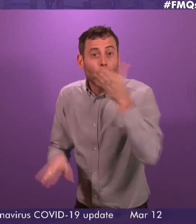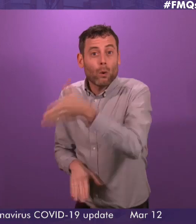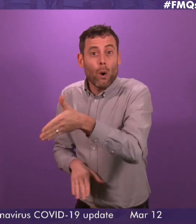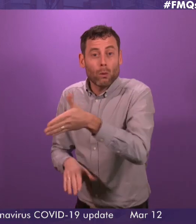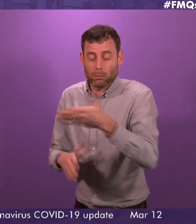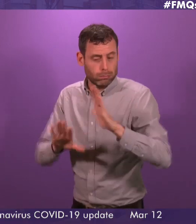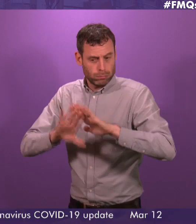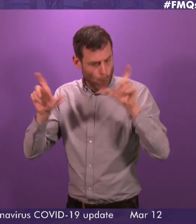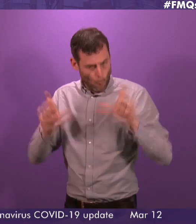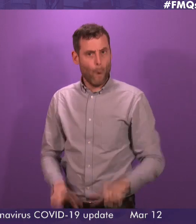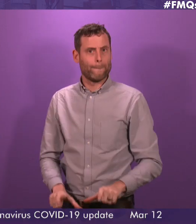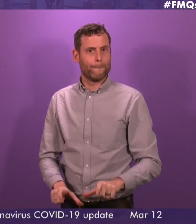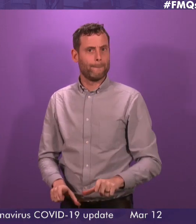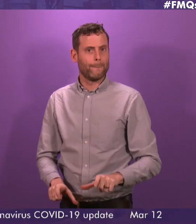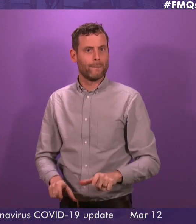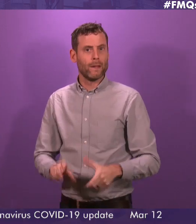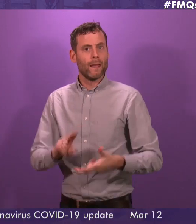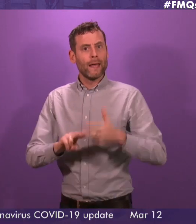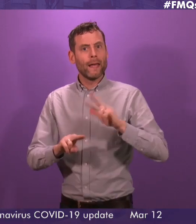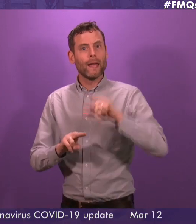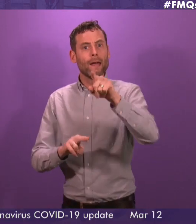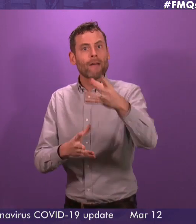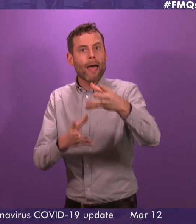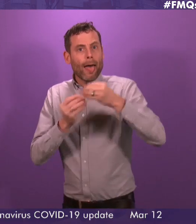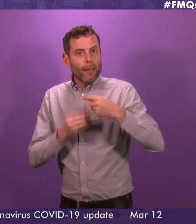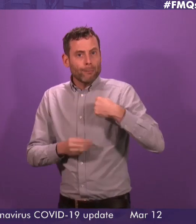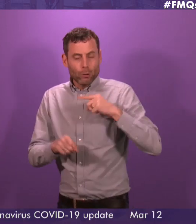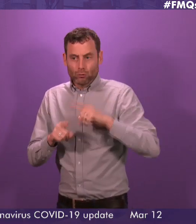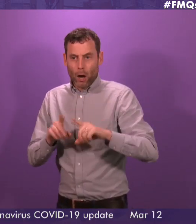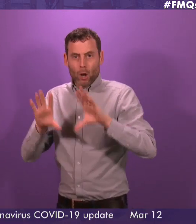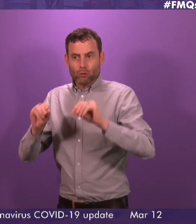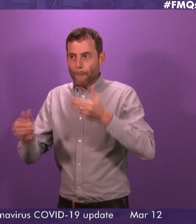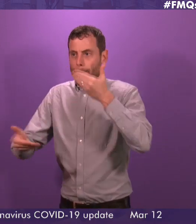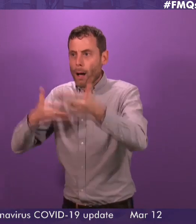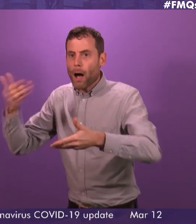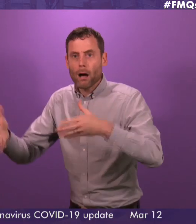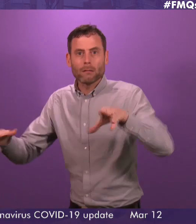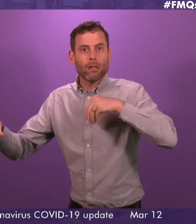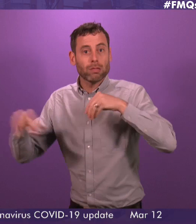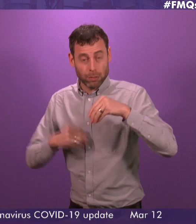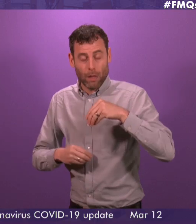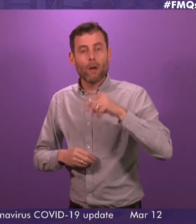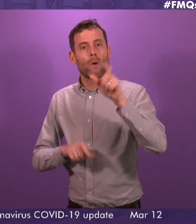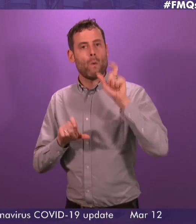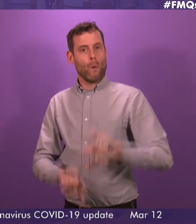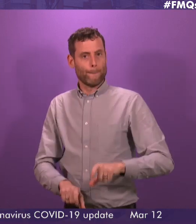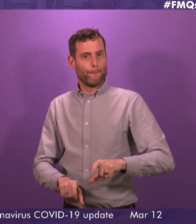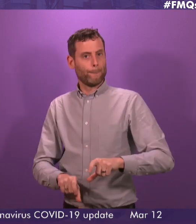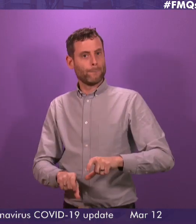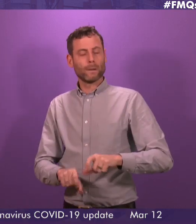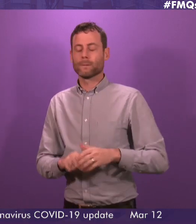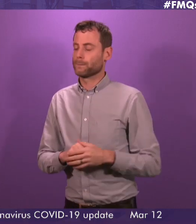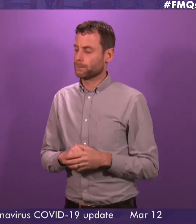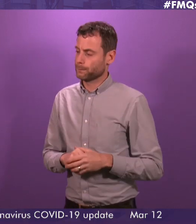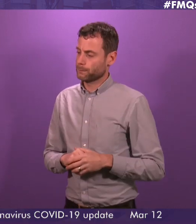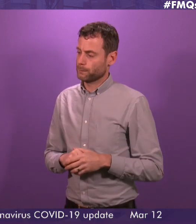point if you are going to help us and work with us in order to manage the impact of this virus. And that